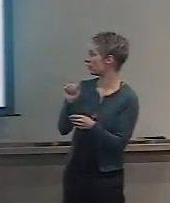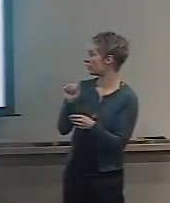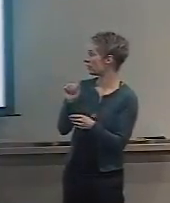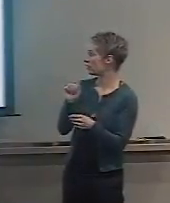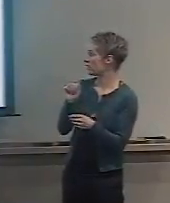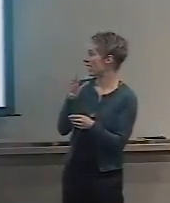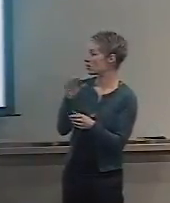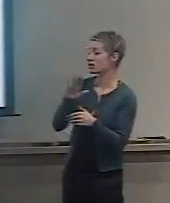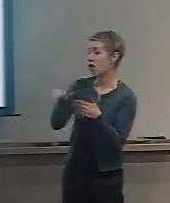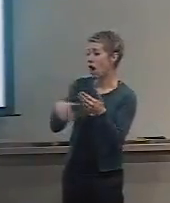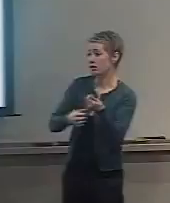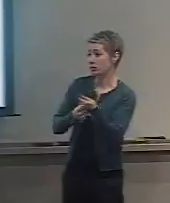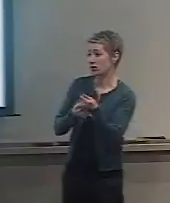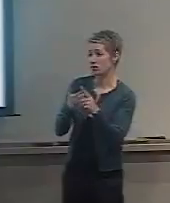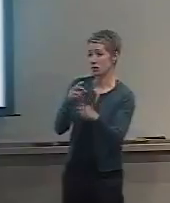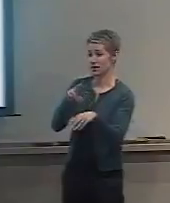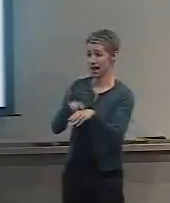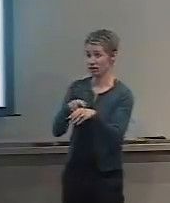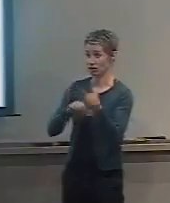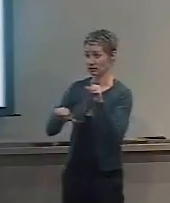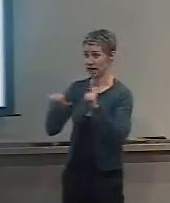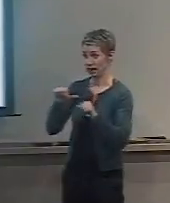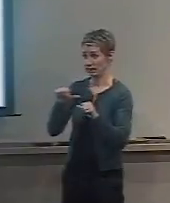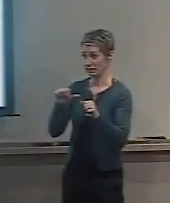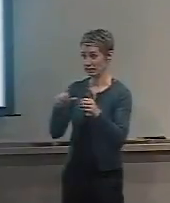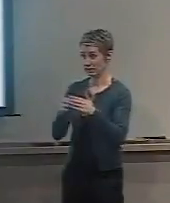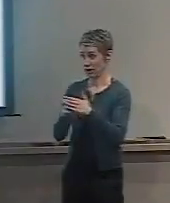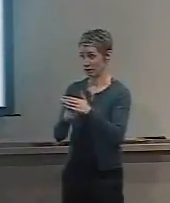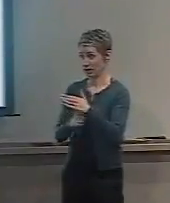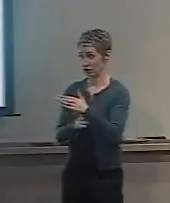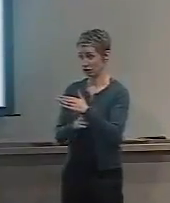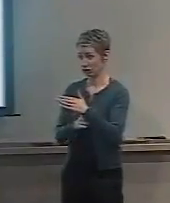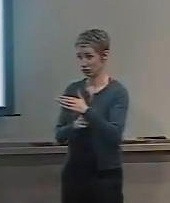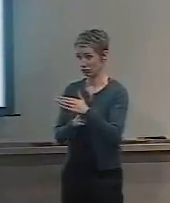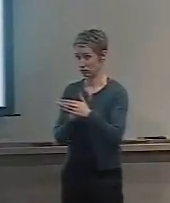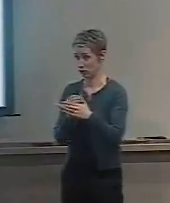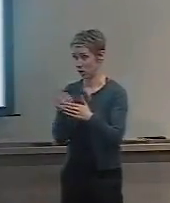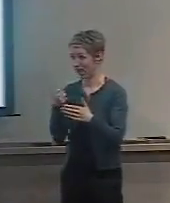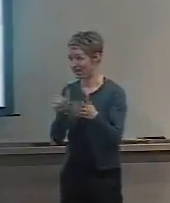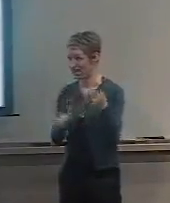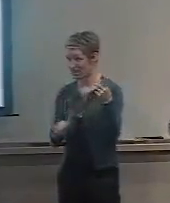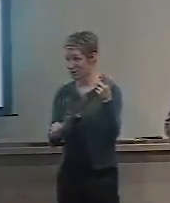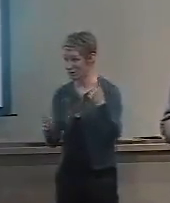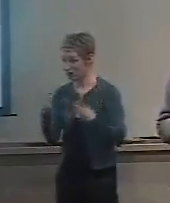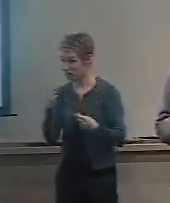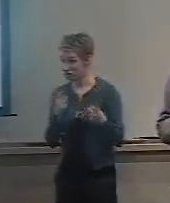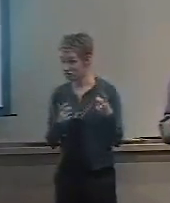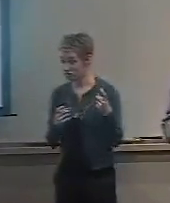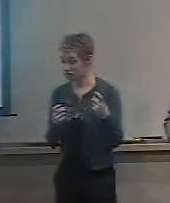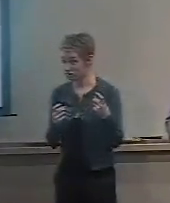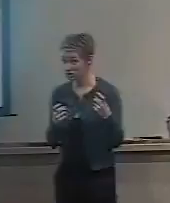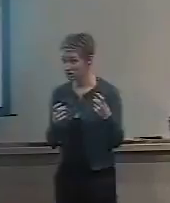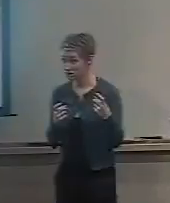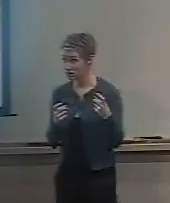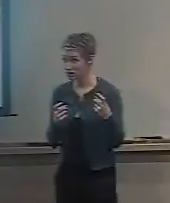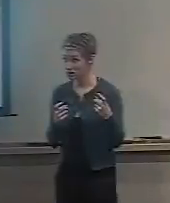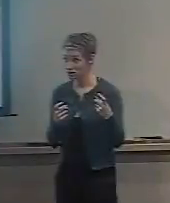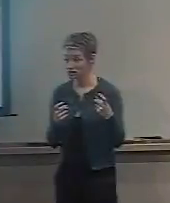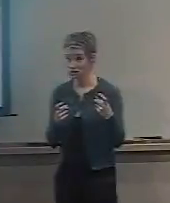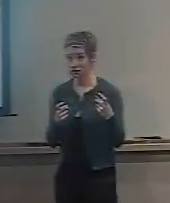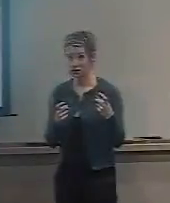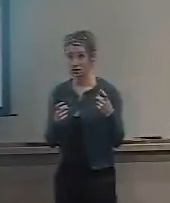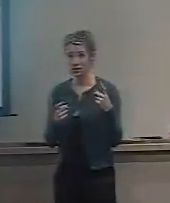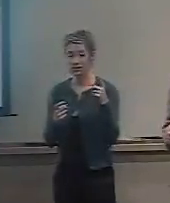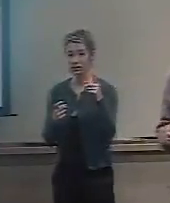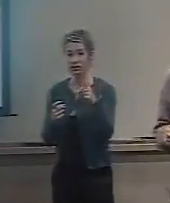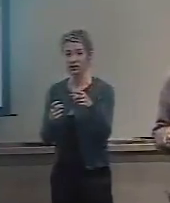Science Foundation. So any questions? Any more questions? I didn't go too far